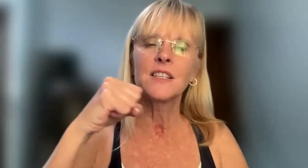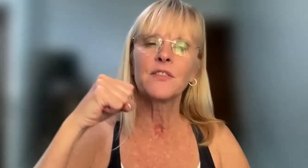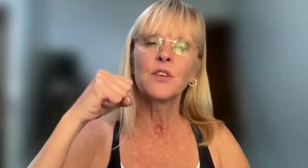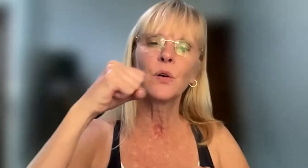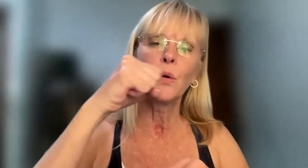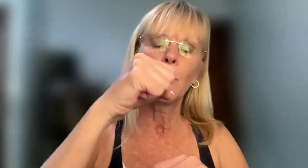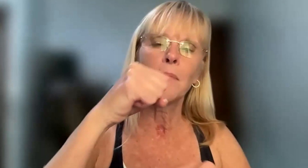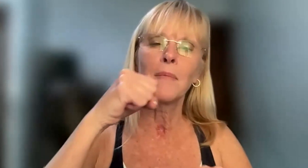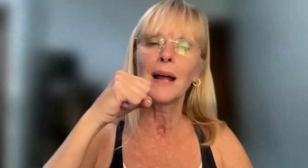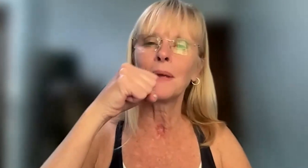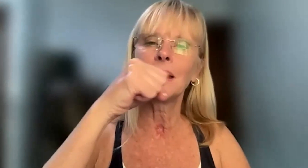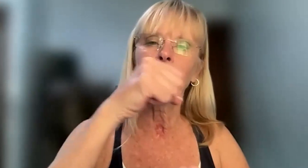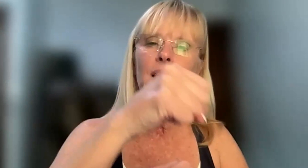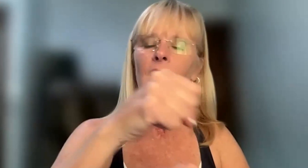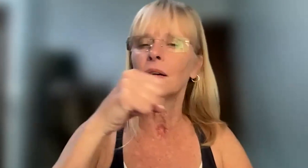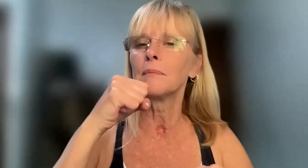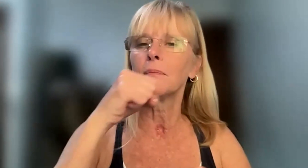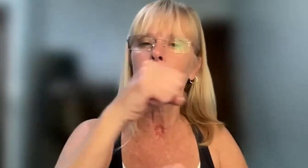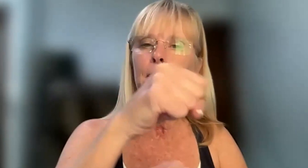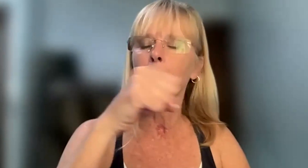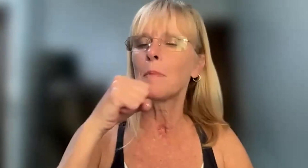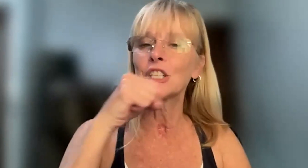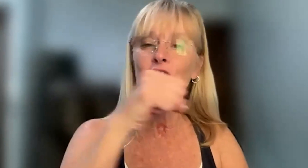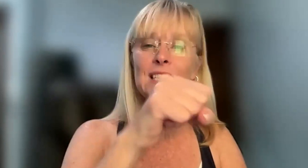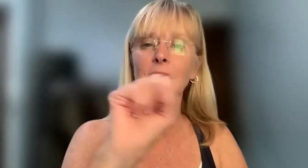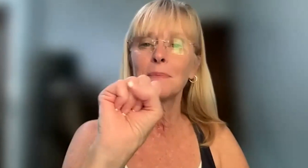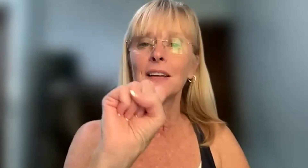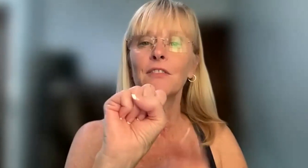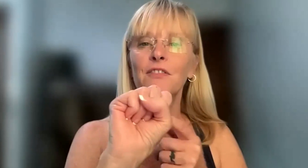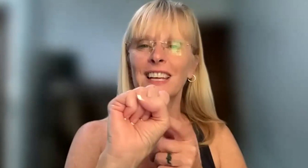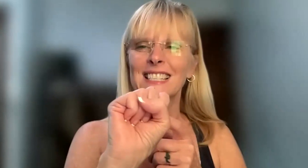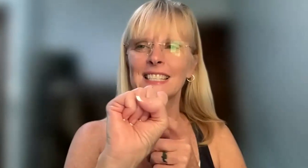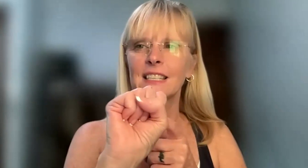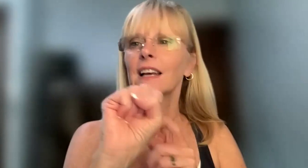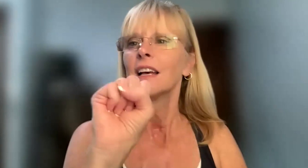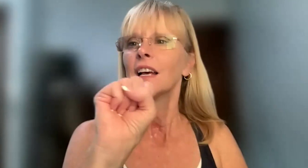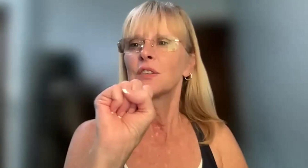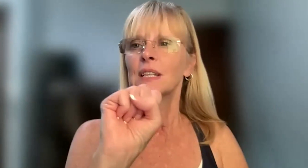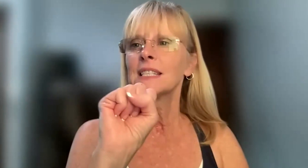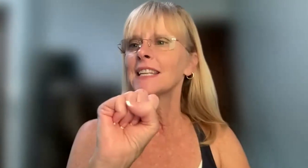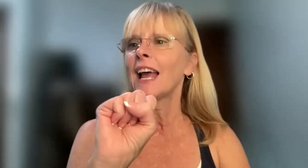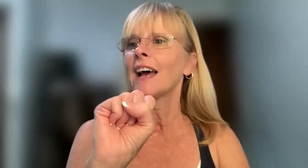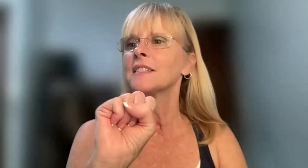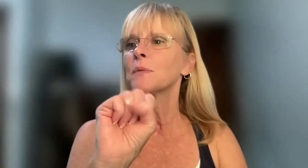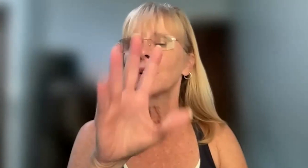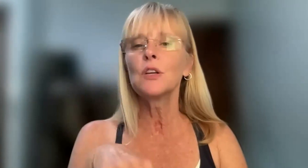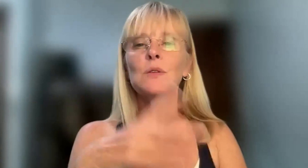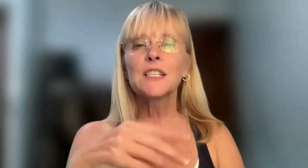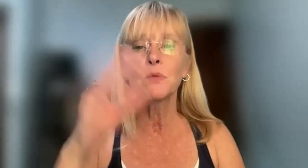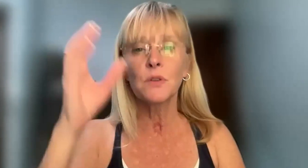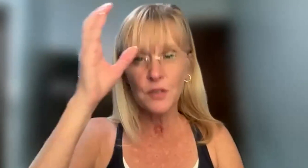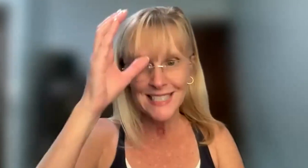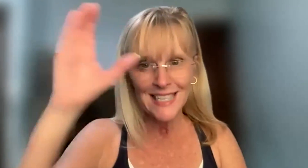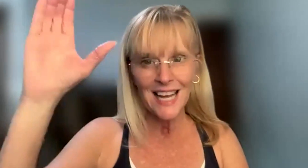if you might be punching something, fist. So this is the S. And we're going to use this one for